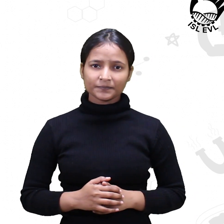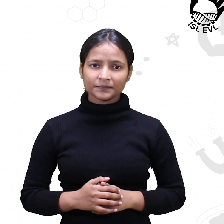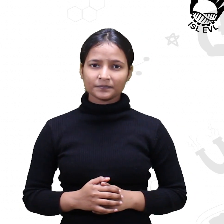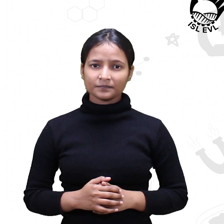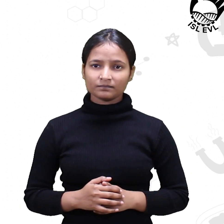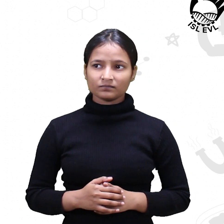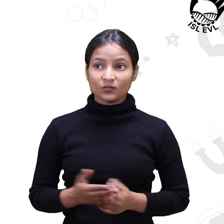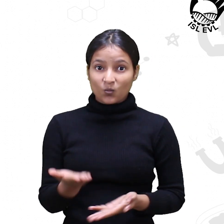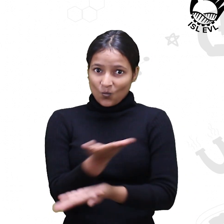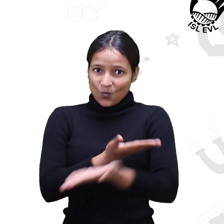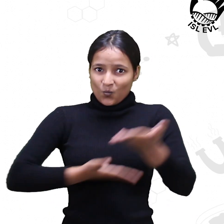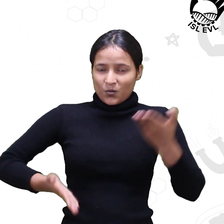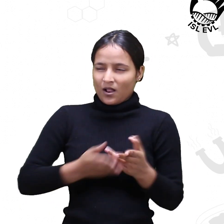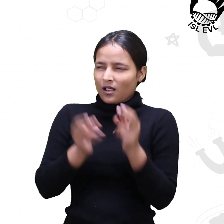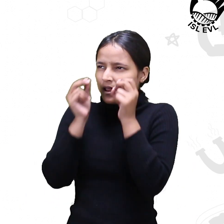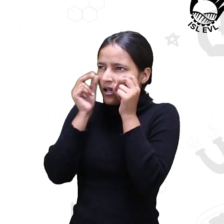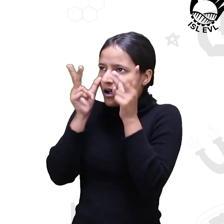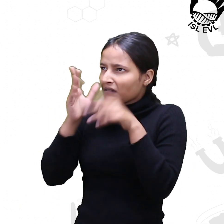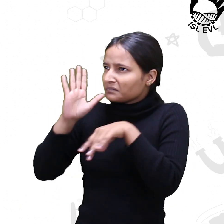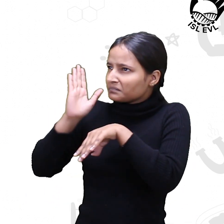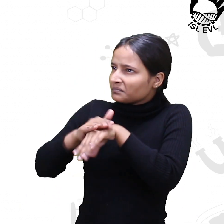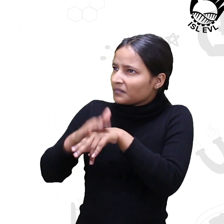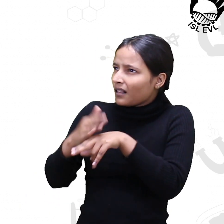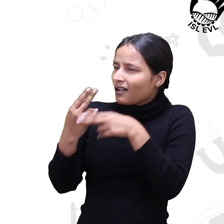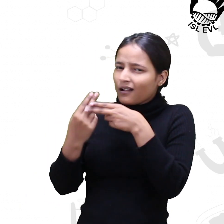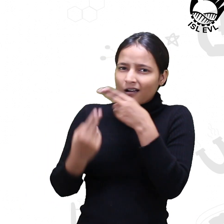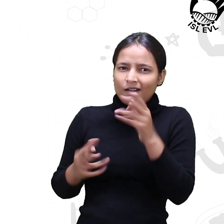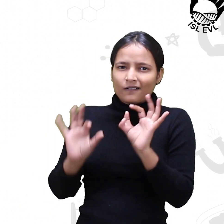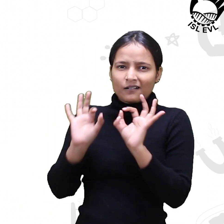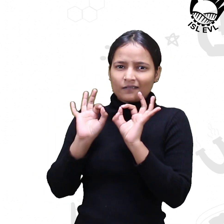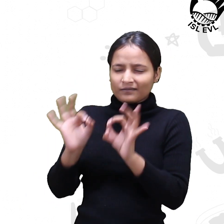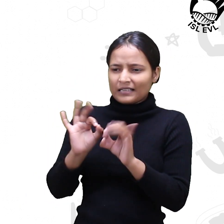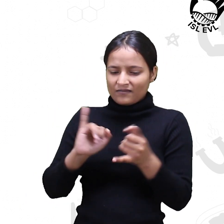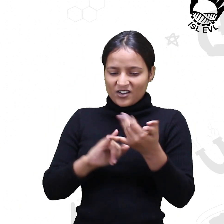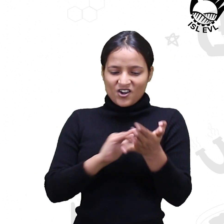Dr. Bandyopadhyay's extensive experience, Shri had a question.